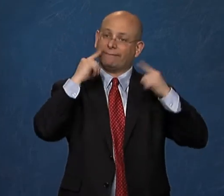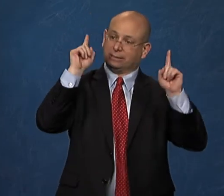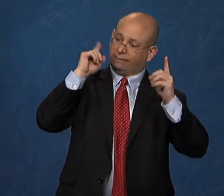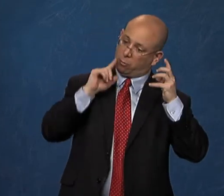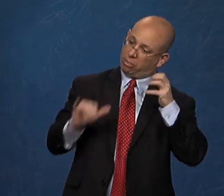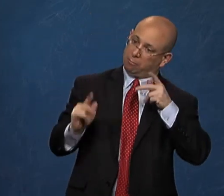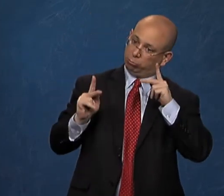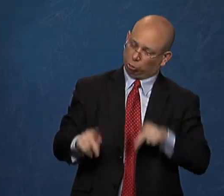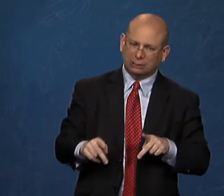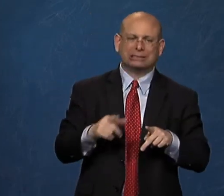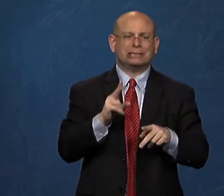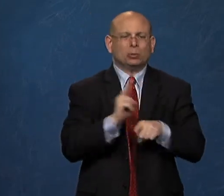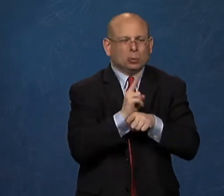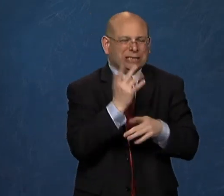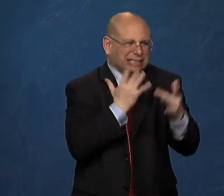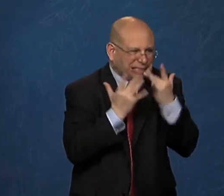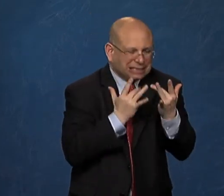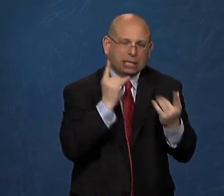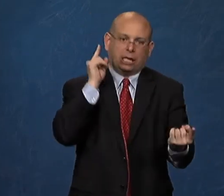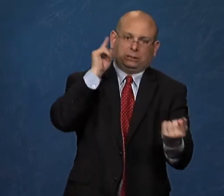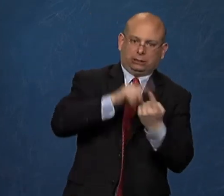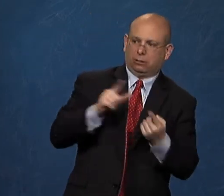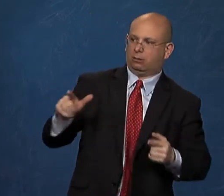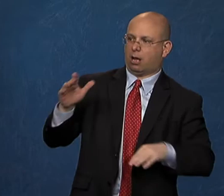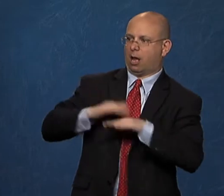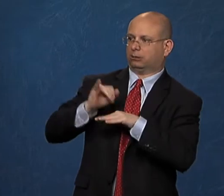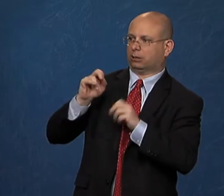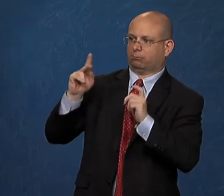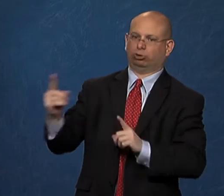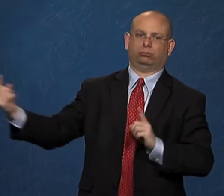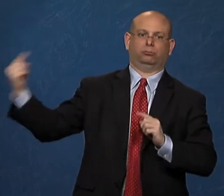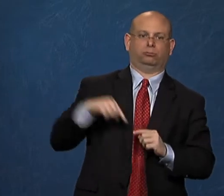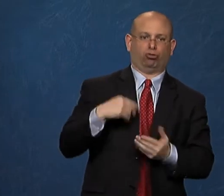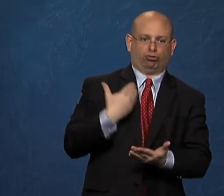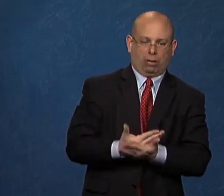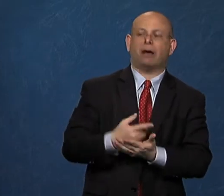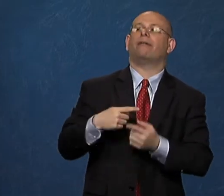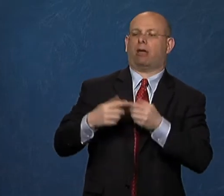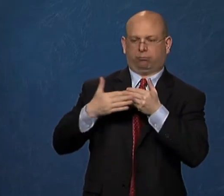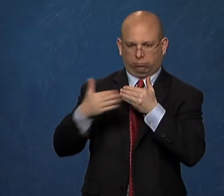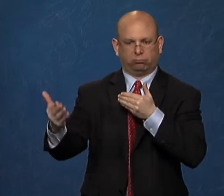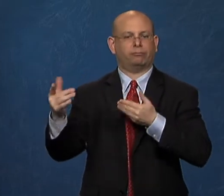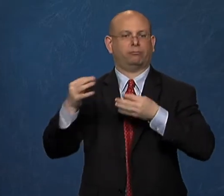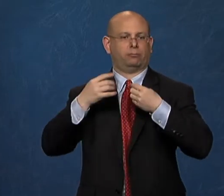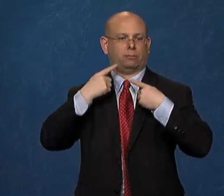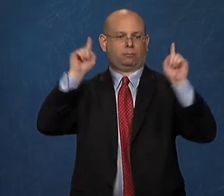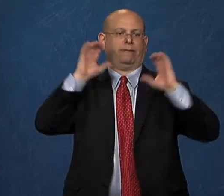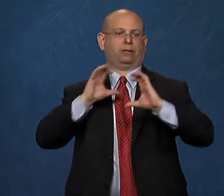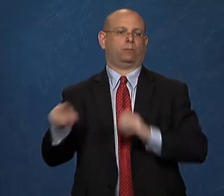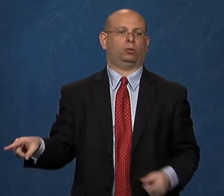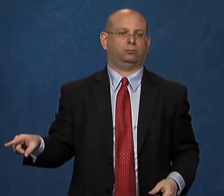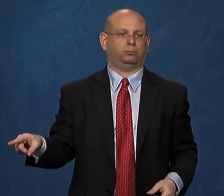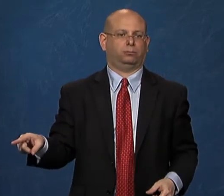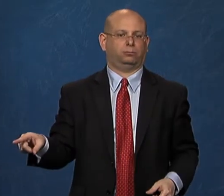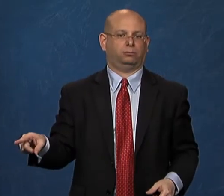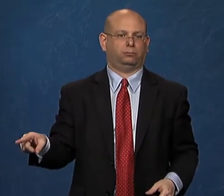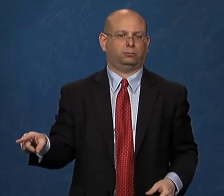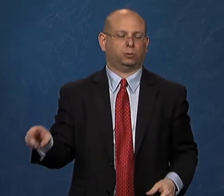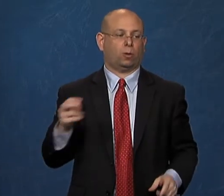usage for, and if it's determined to be most effective, just as a stopgap measure until the interpreter is able to be live